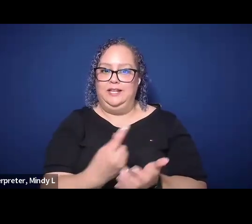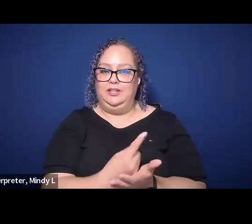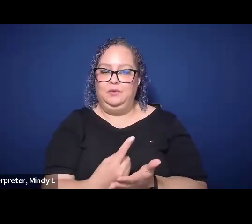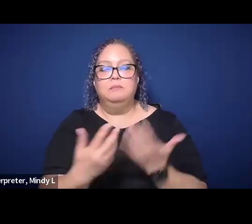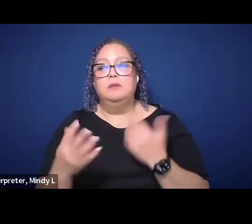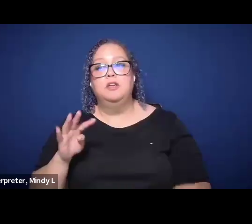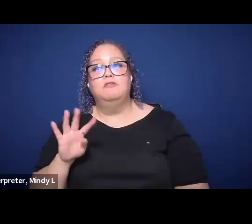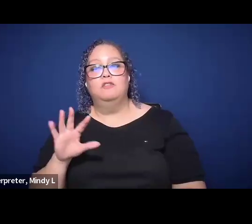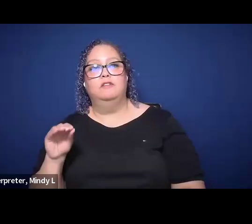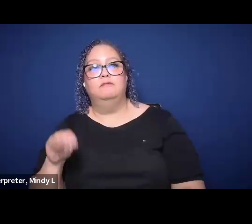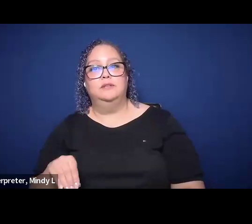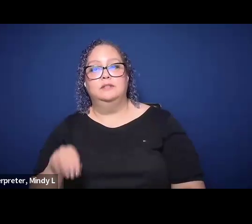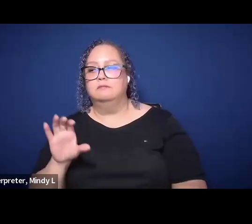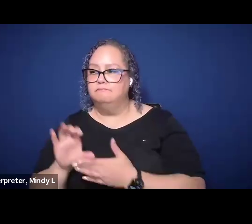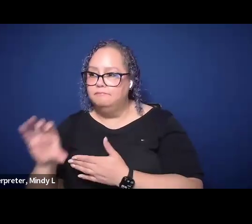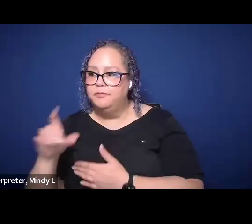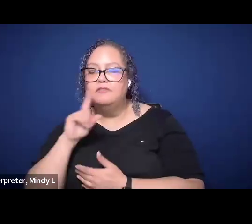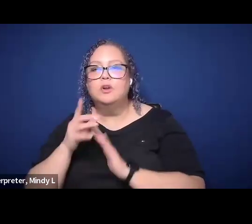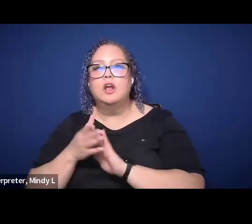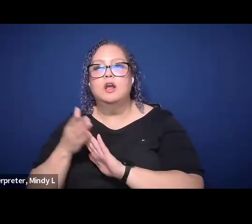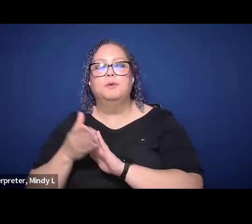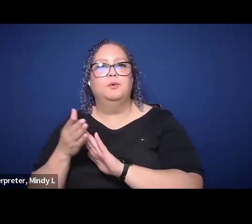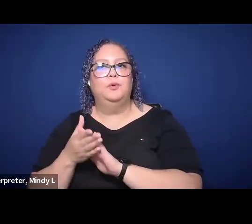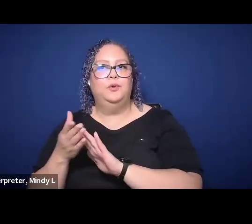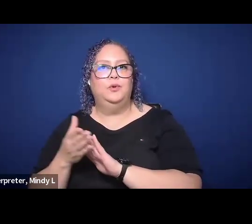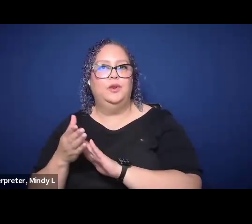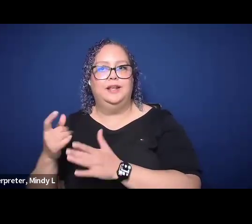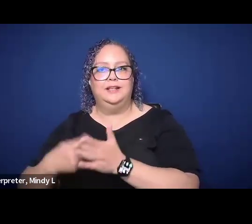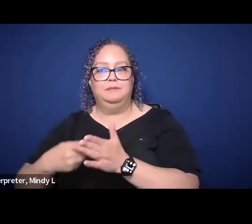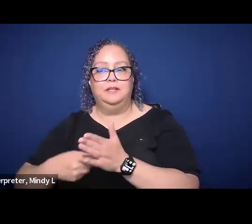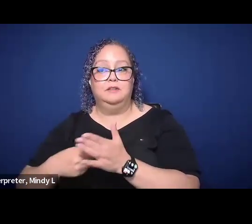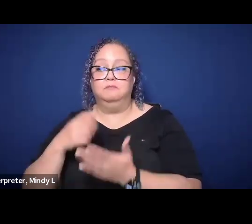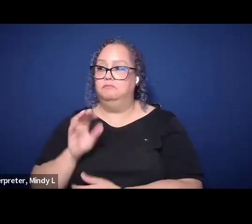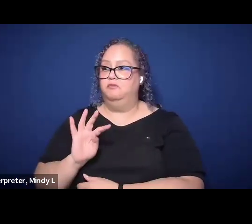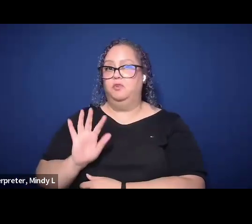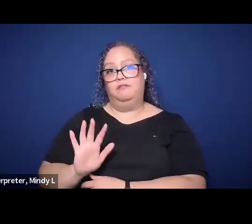that money on operating expenses. That means you're spending $45